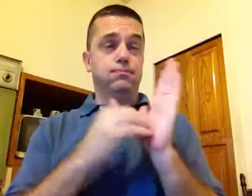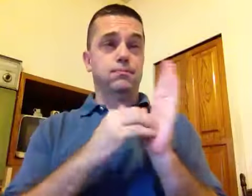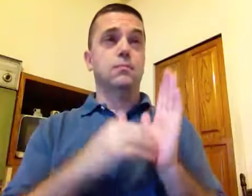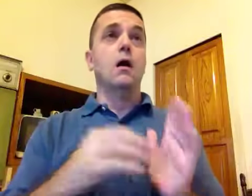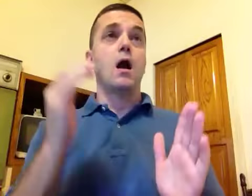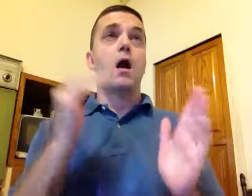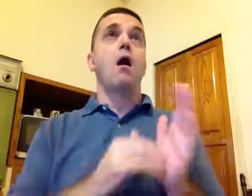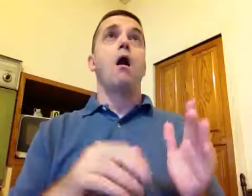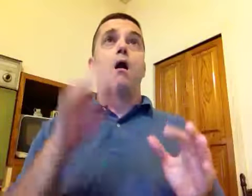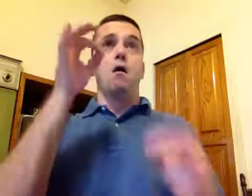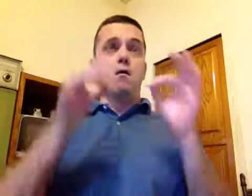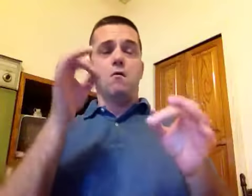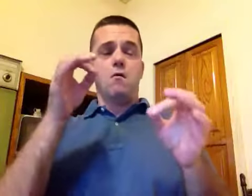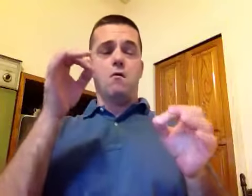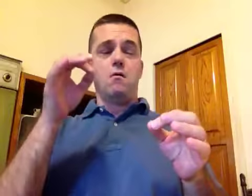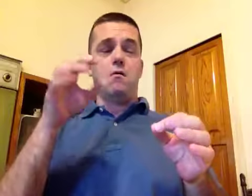and a marriage hanging on by a thread.